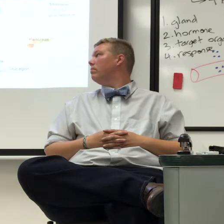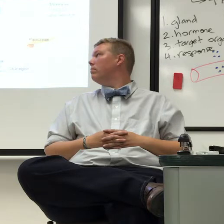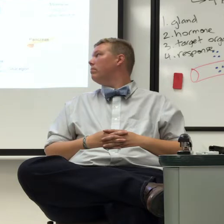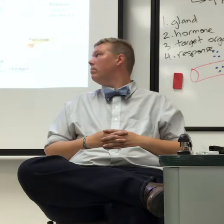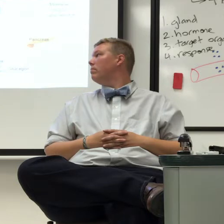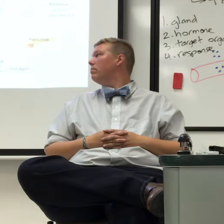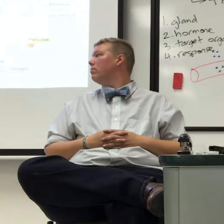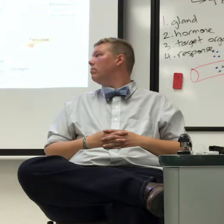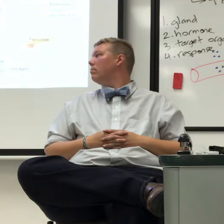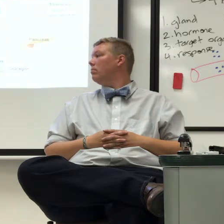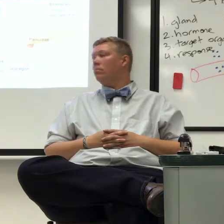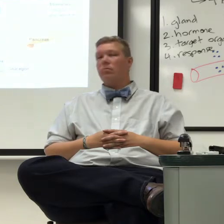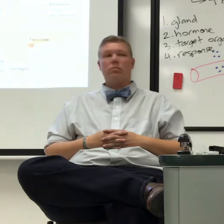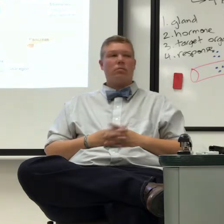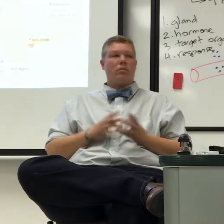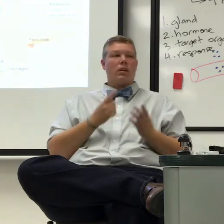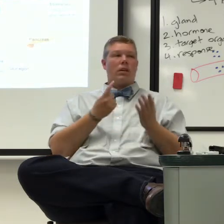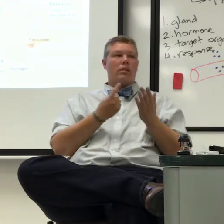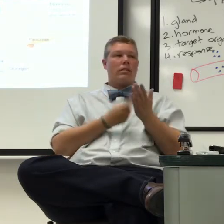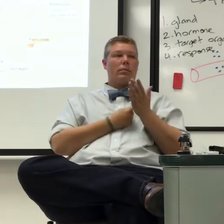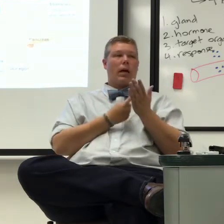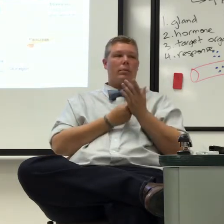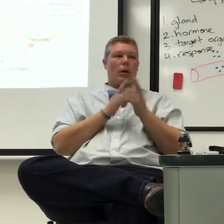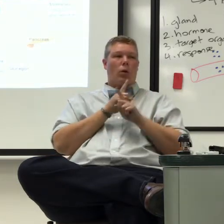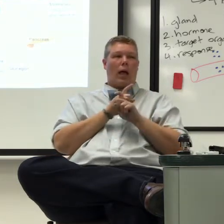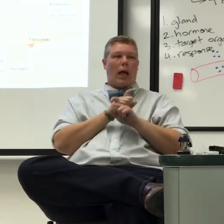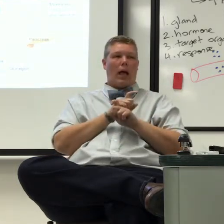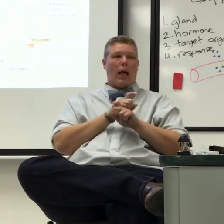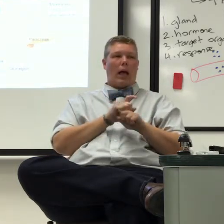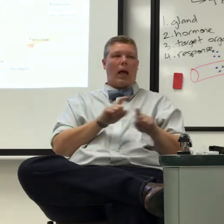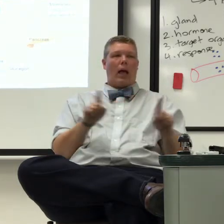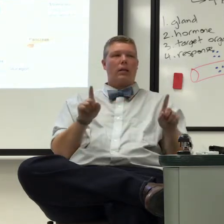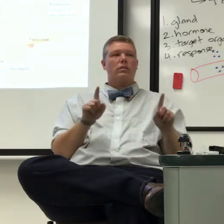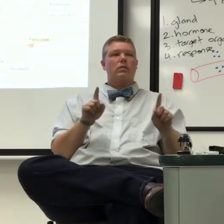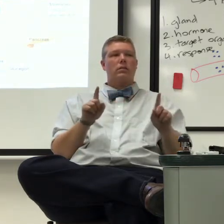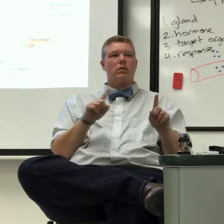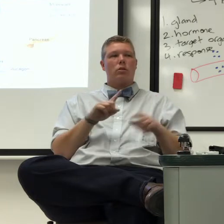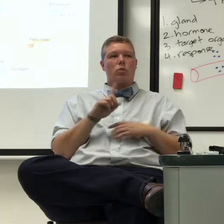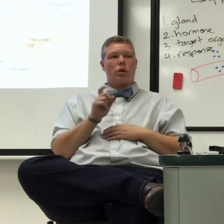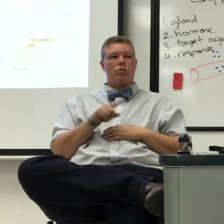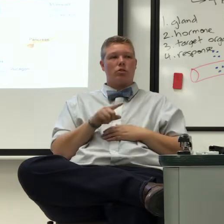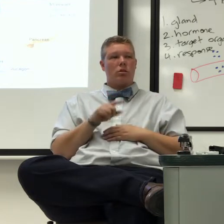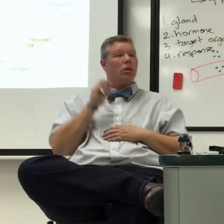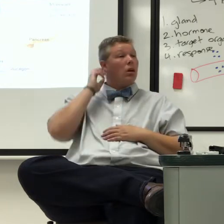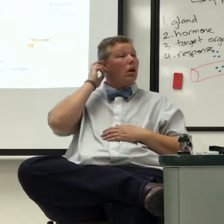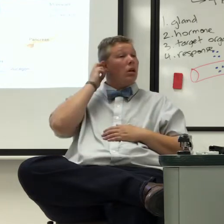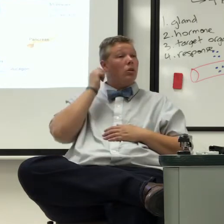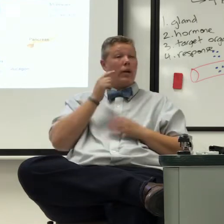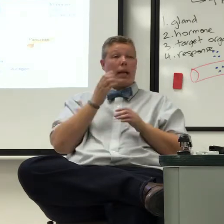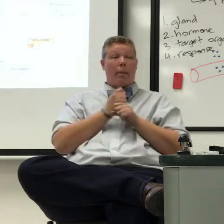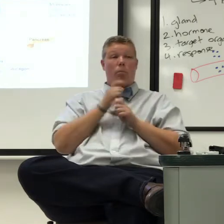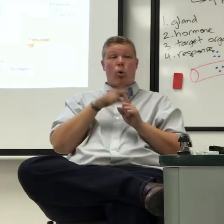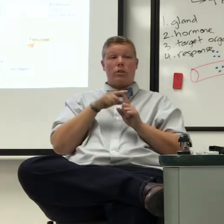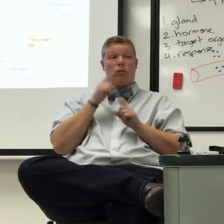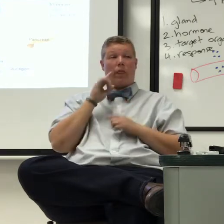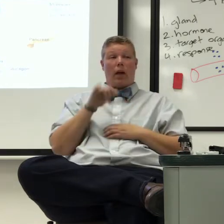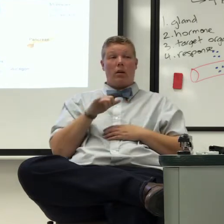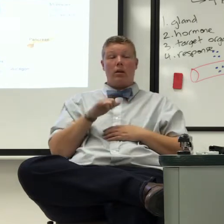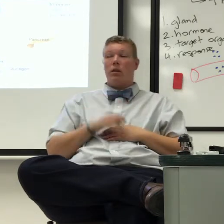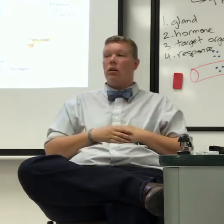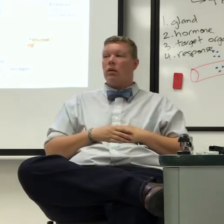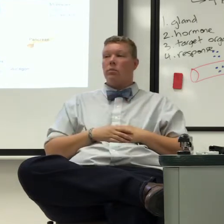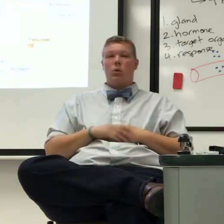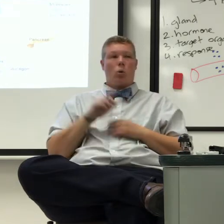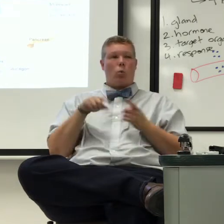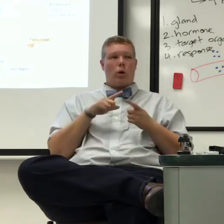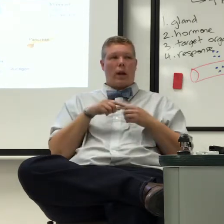Sometimes, just to break the monotony of lecture, I like to ask what I call half-sheet questions, and this is actually worth credit. Whenever I do that